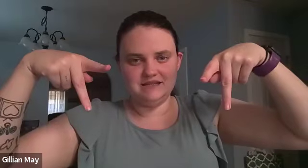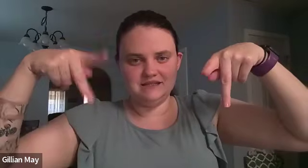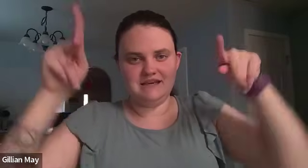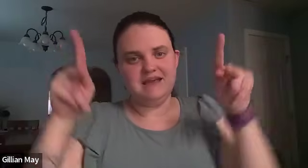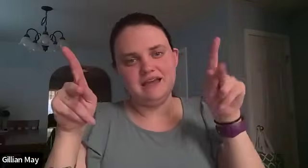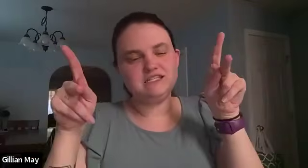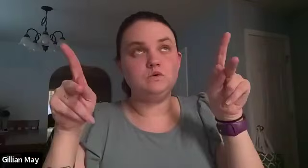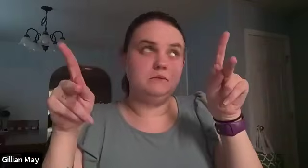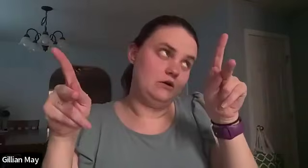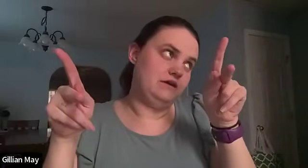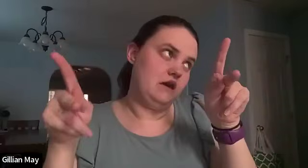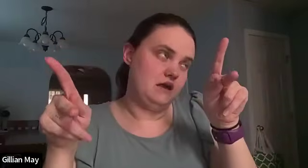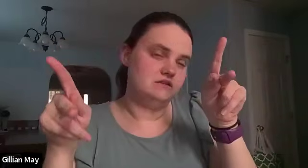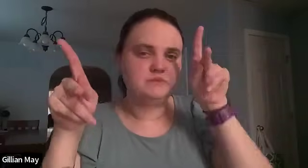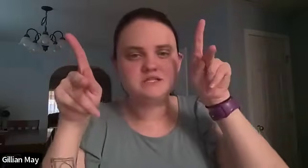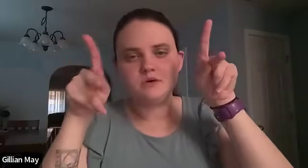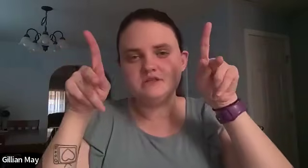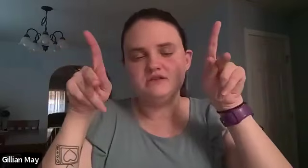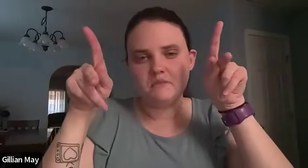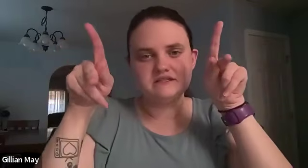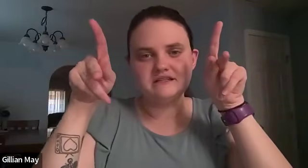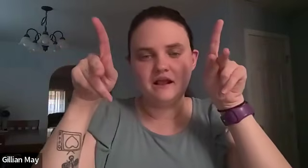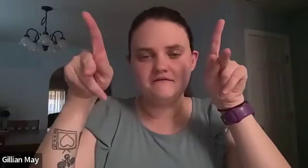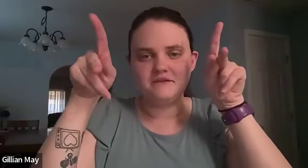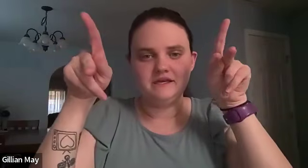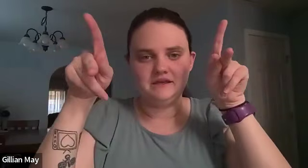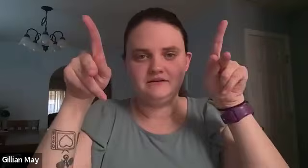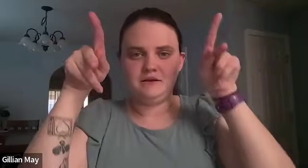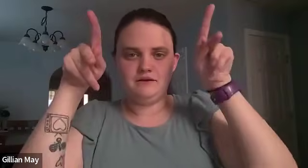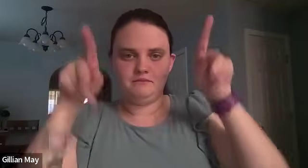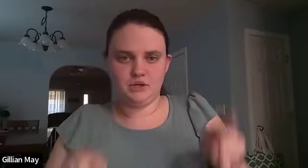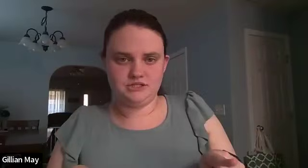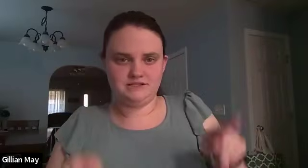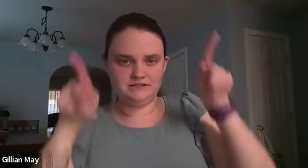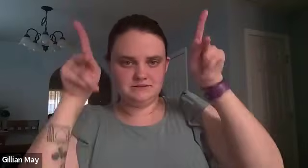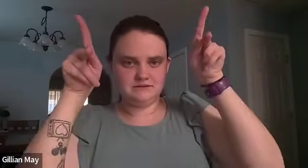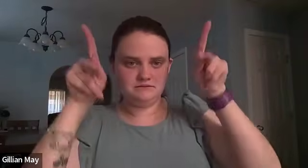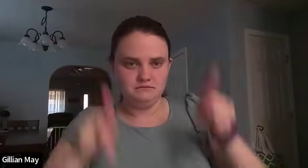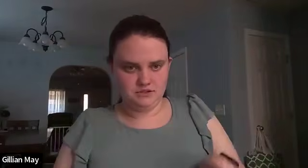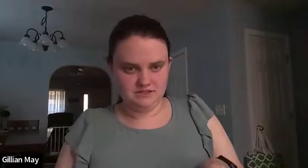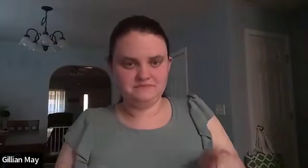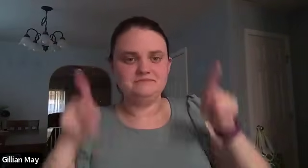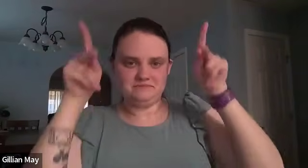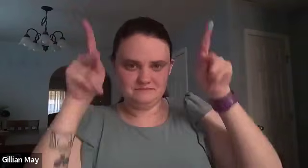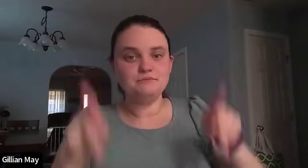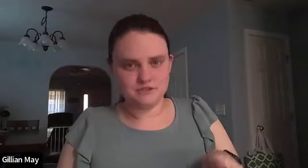this, I guess it would be more K's, but it's supposed to be the representing of the P. Person, person,